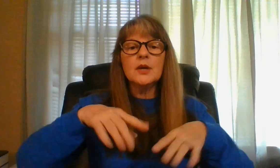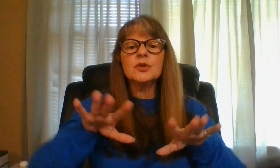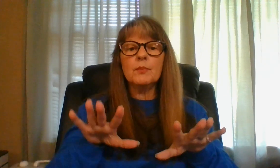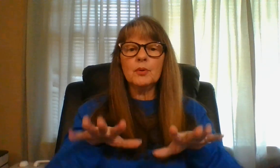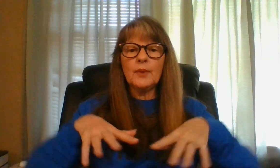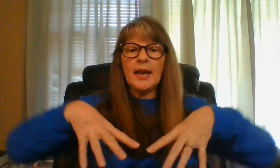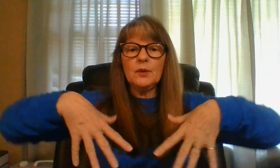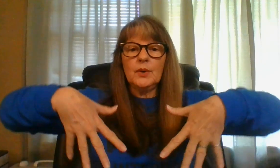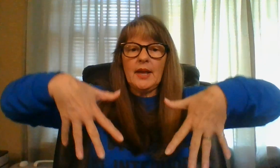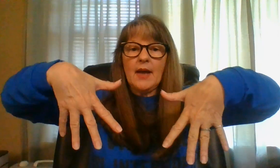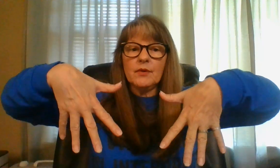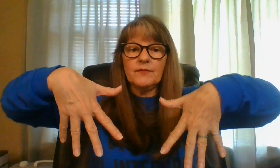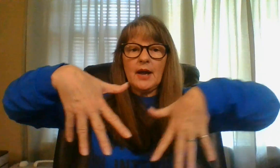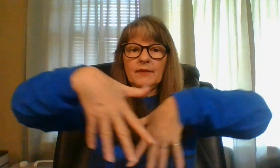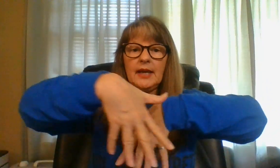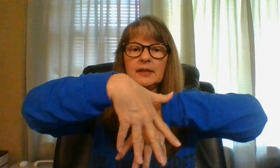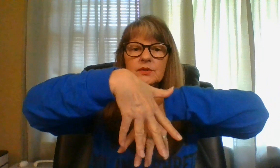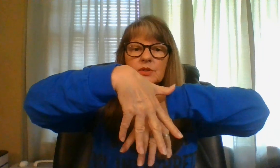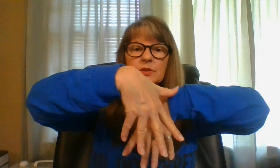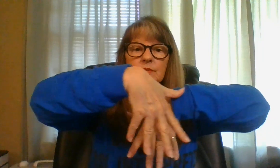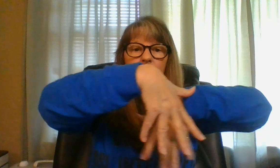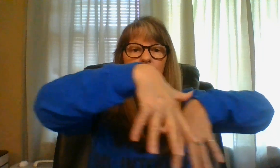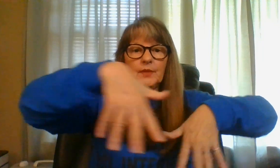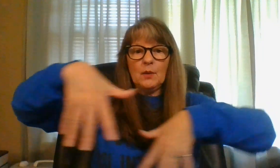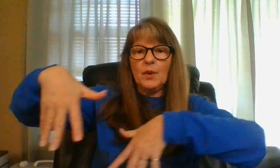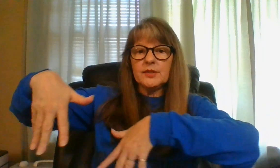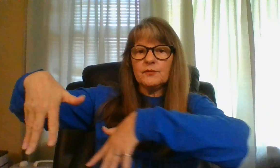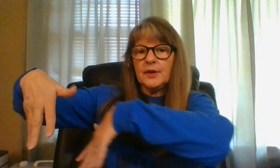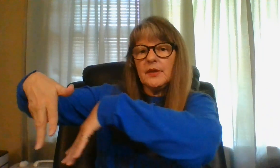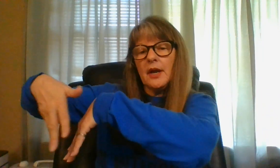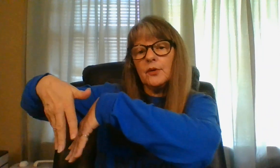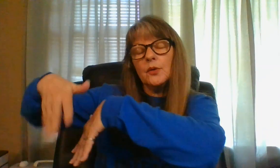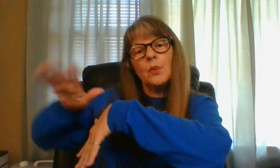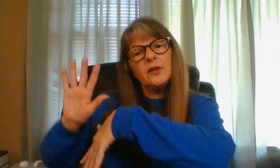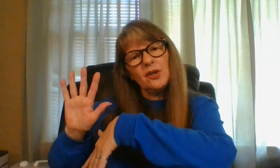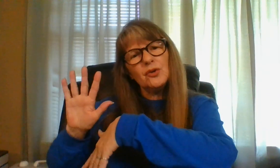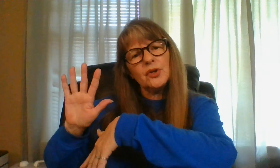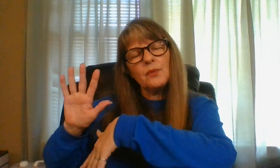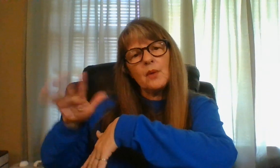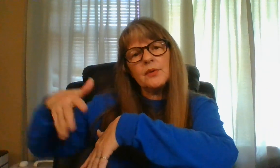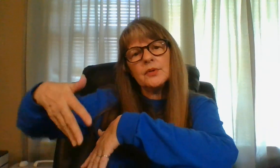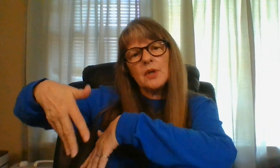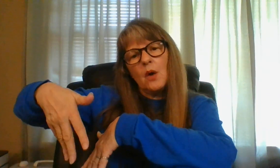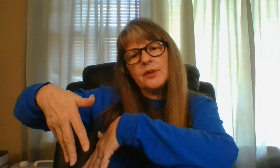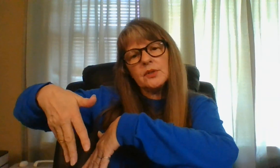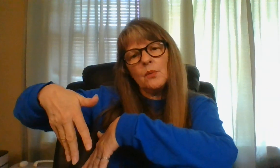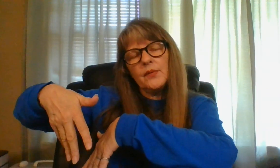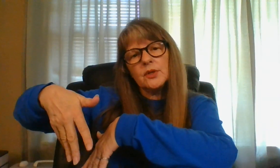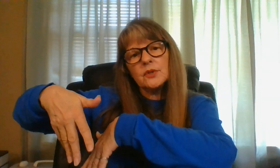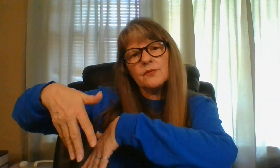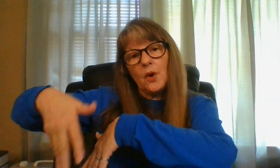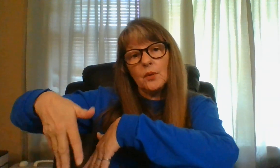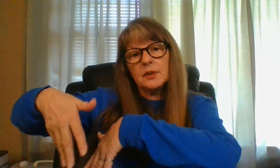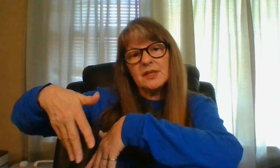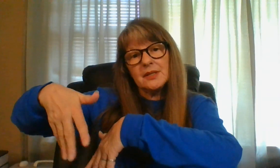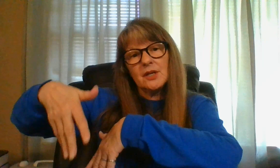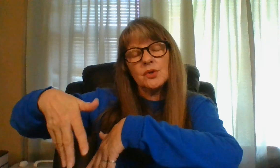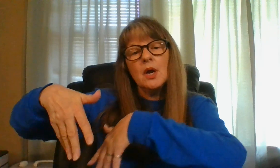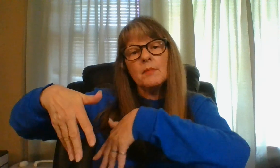so parade. We're going to have our 5 hands, and one's in front of the other, and the one that you usually write with is always the one that's forward because it does most of